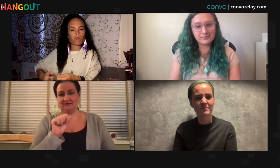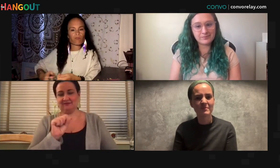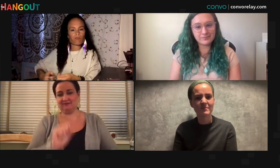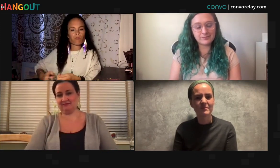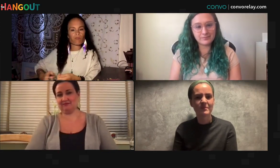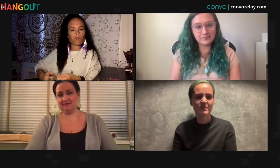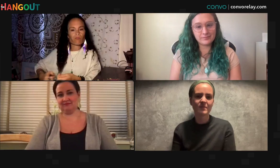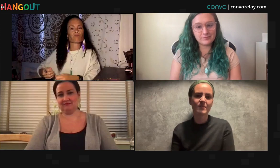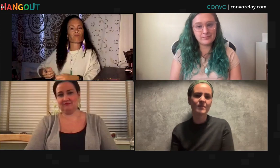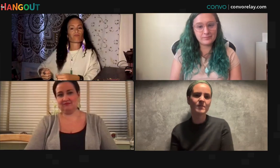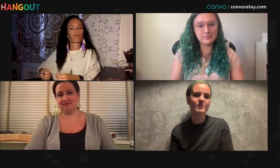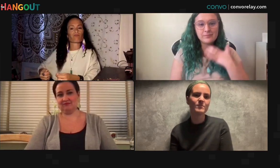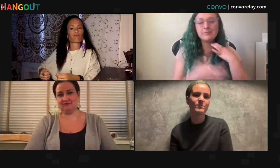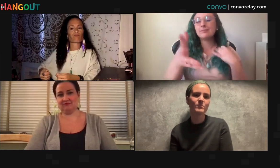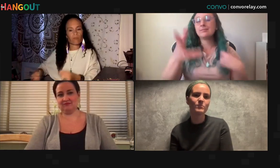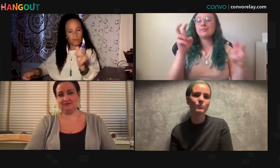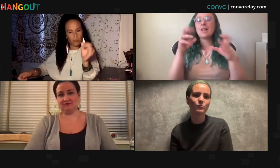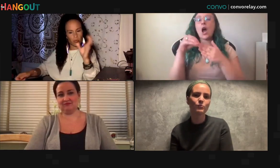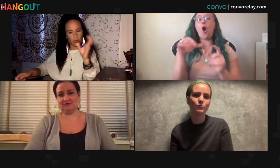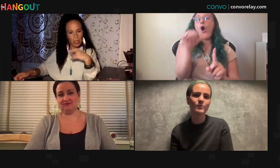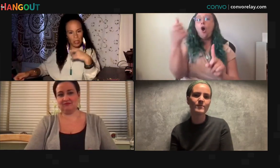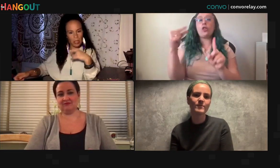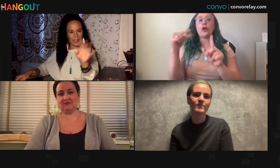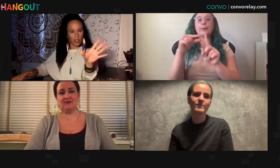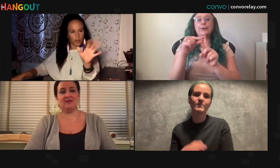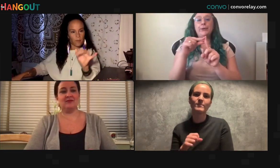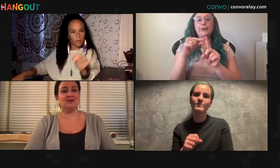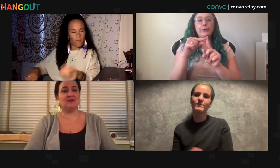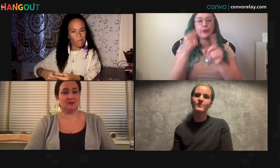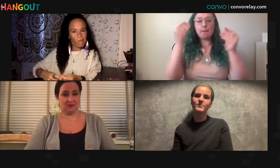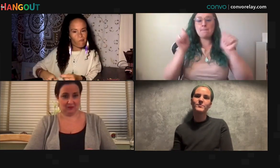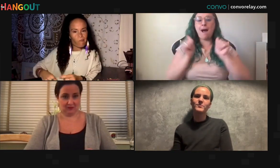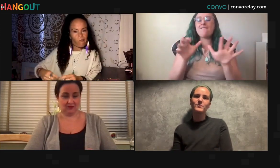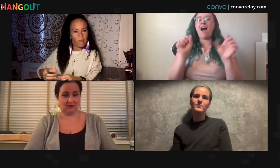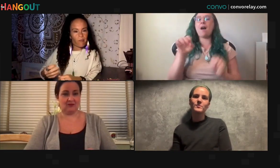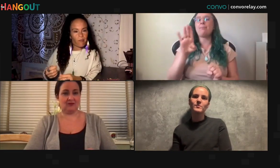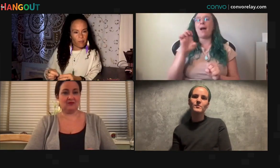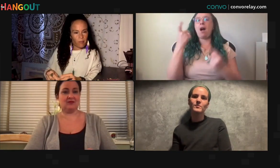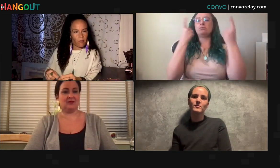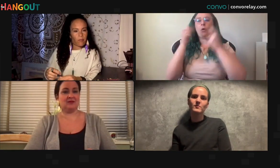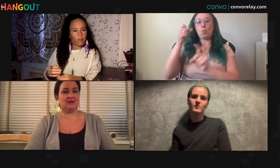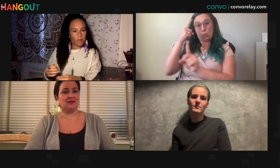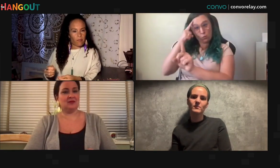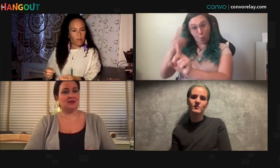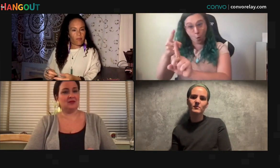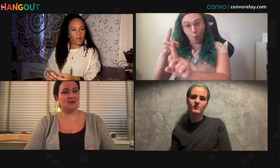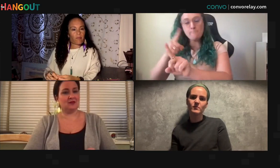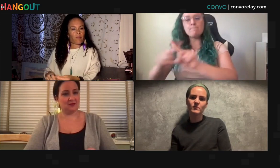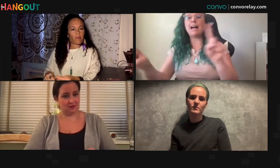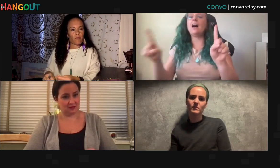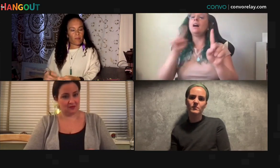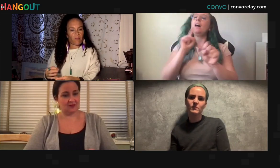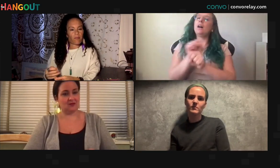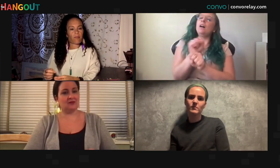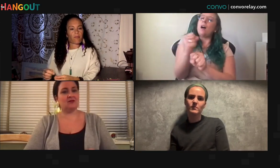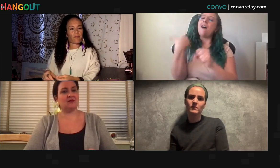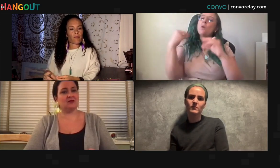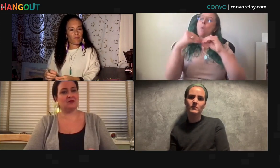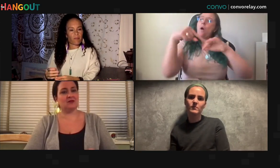This is Melissa. Yep, Stephanie, you're a little bit choppy. It's strange. I could see you guys very clearly. Huh. This is Allison